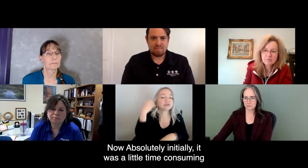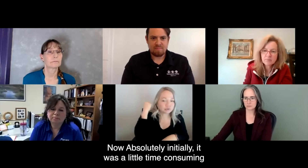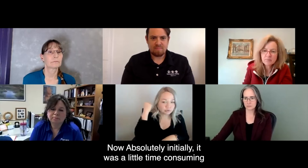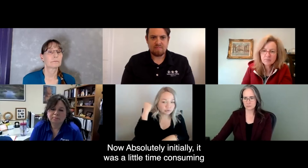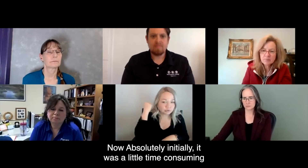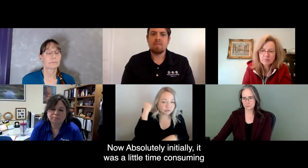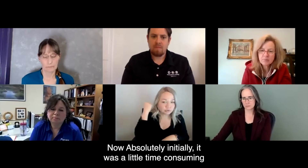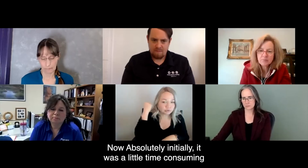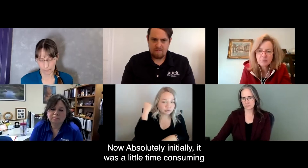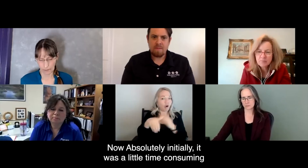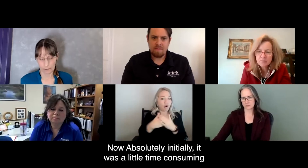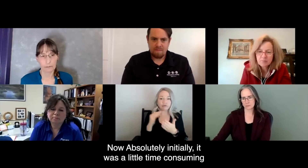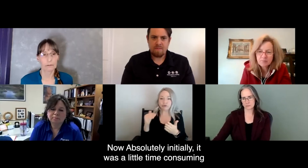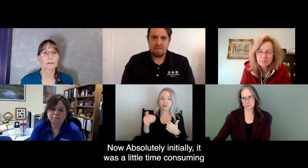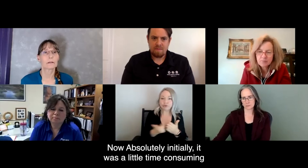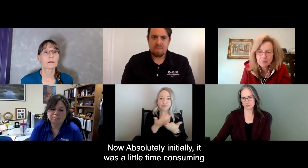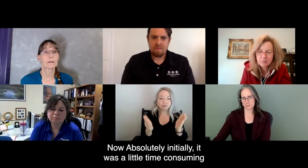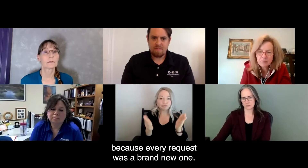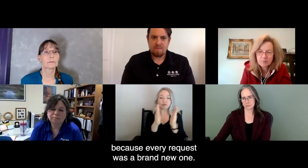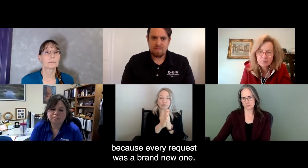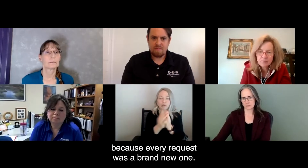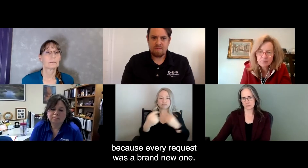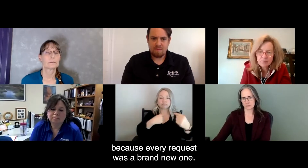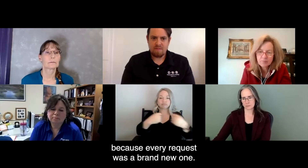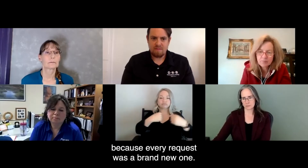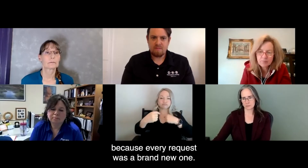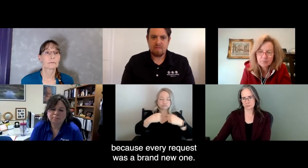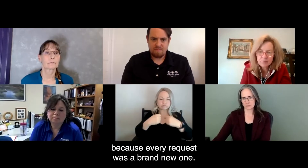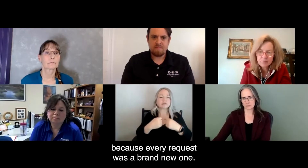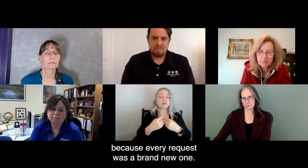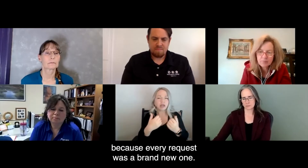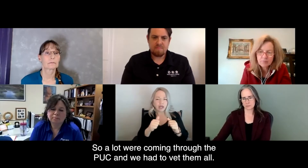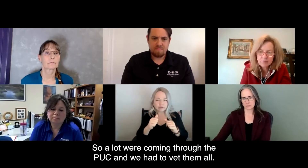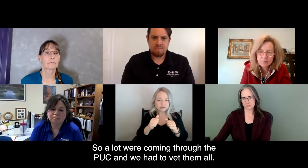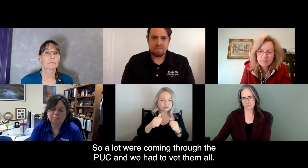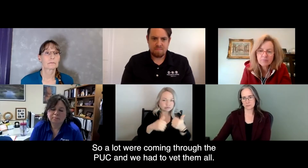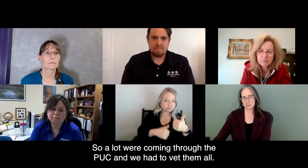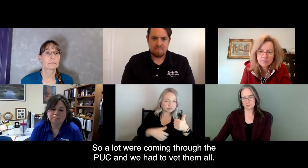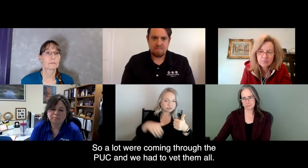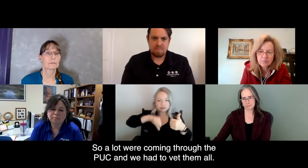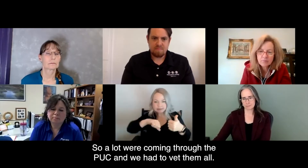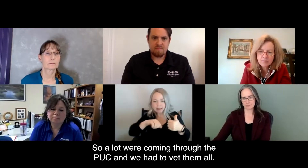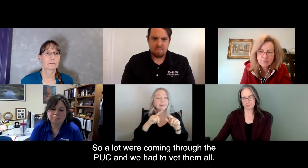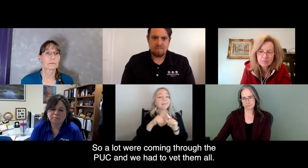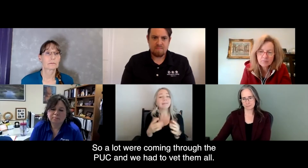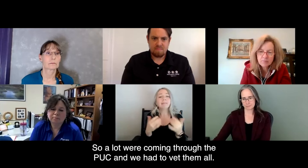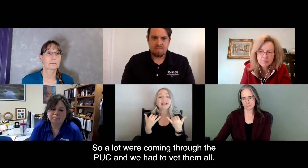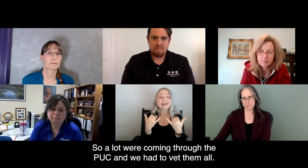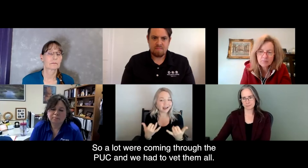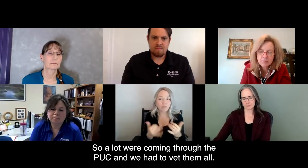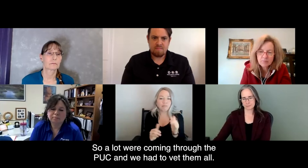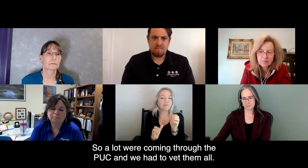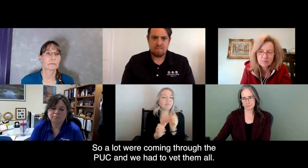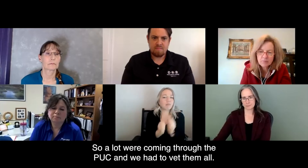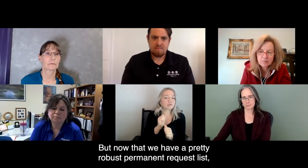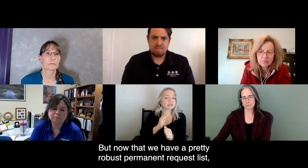absolutely, initially, it was a little time consuming because every request was a brand new one. So a lot were coming through the PUC and we had to